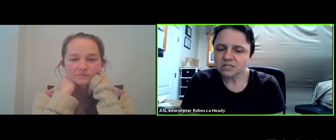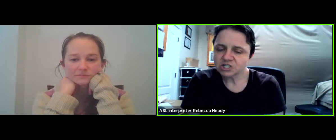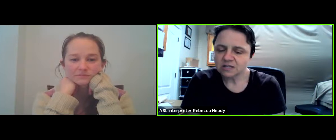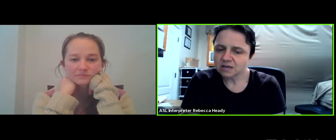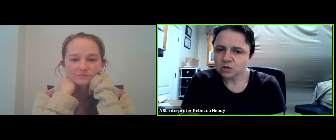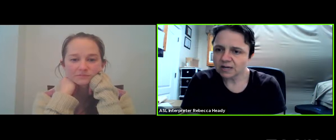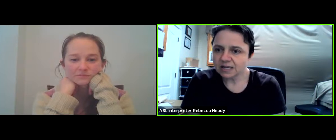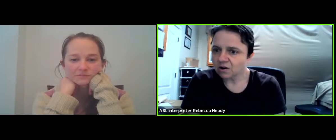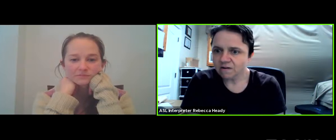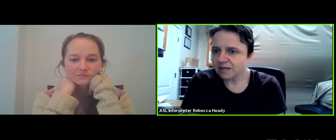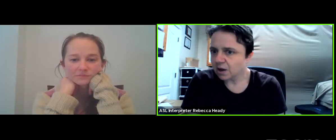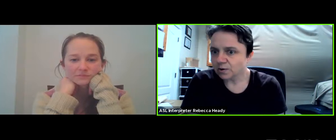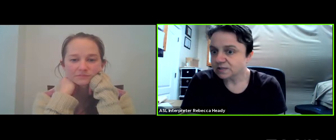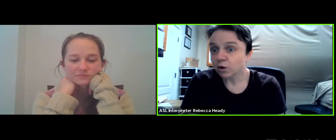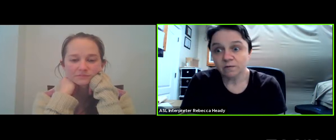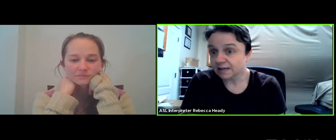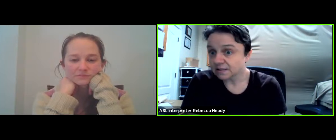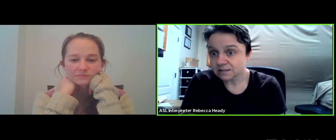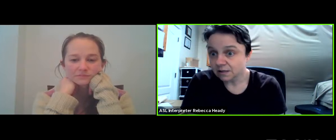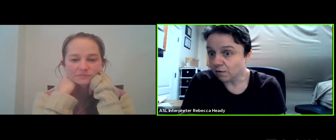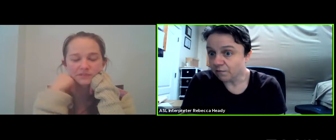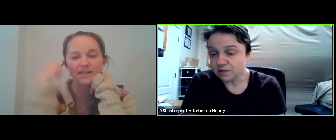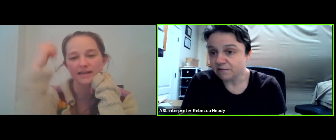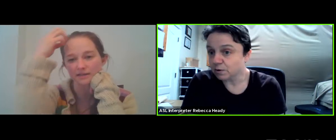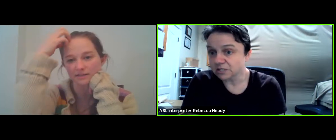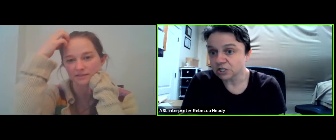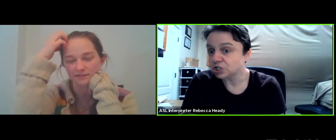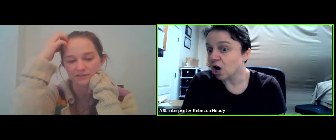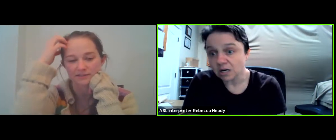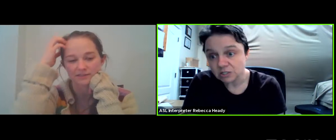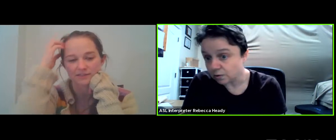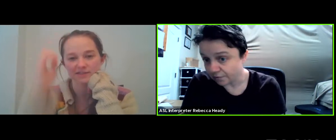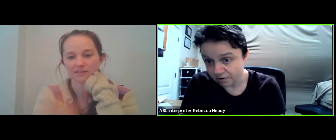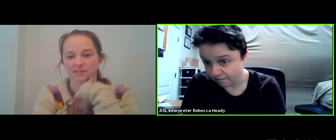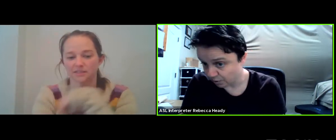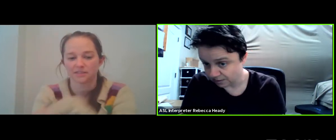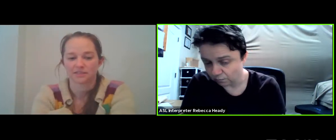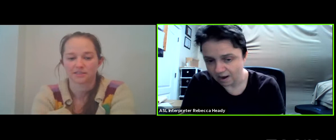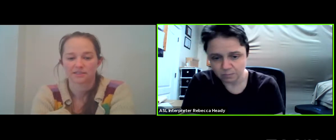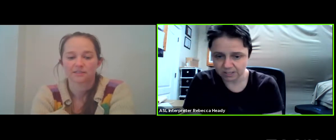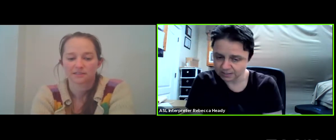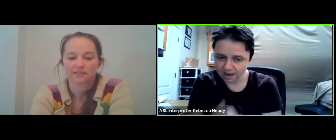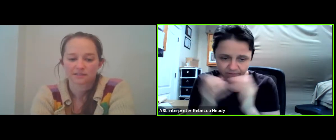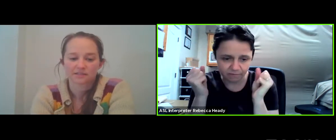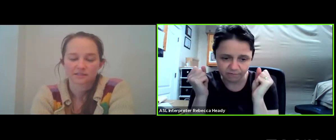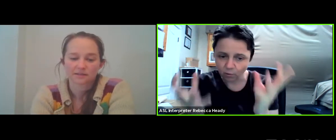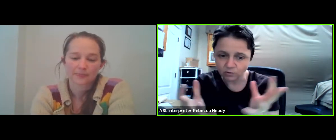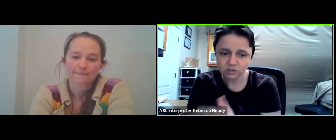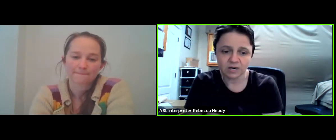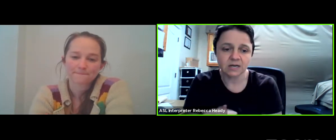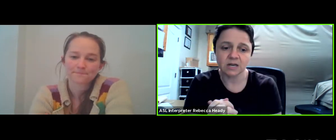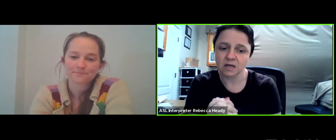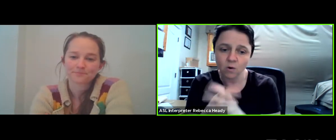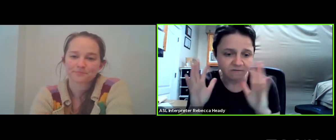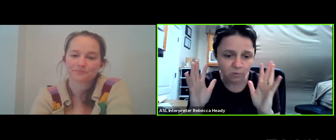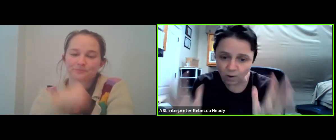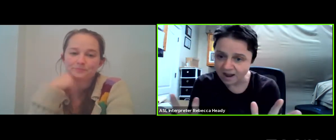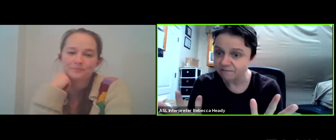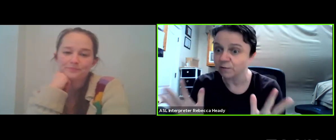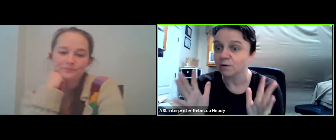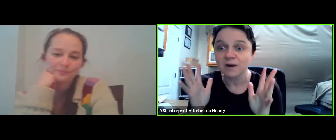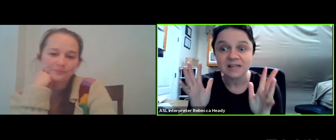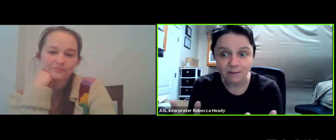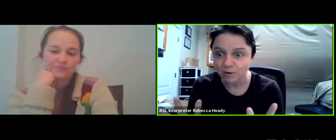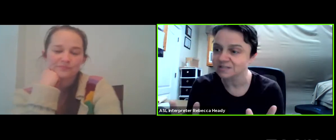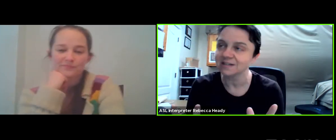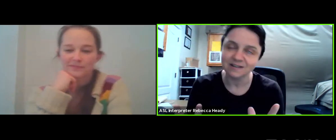of technology that you can get on a video is perfect, you know, to talk to another deaf person, right? Because they have the full screen and they don't have to